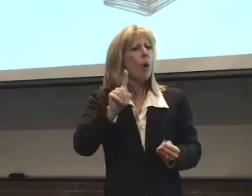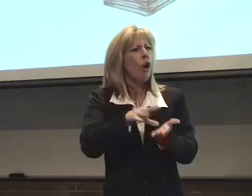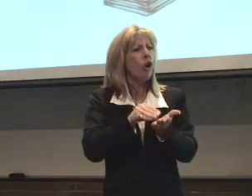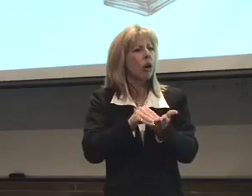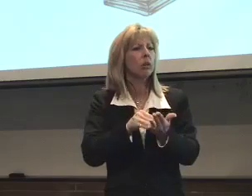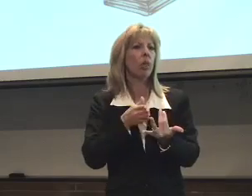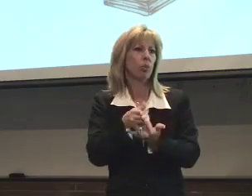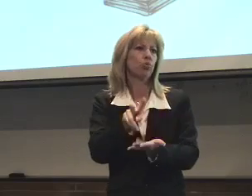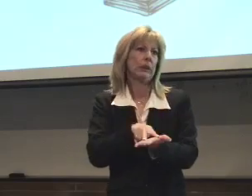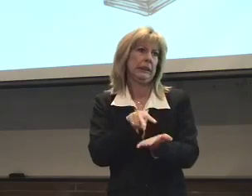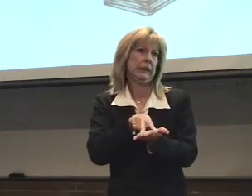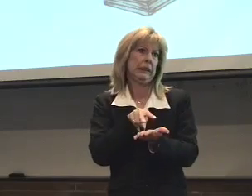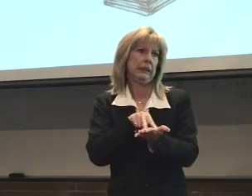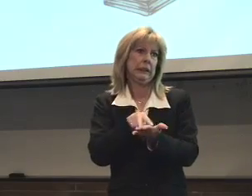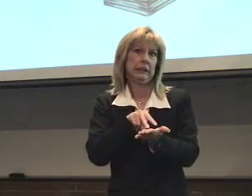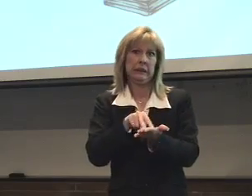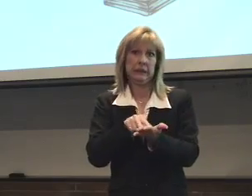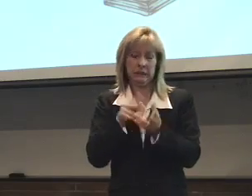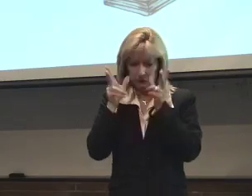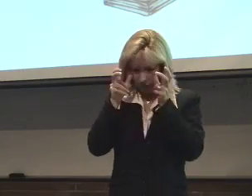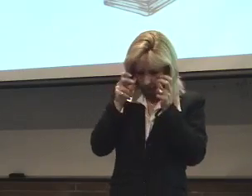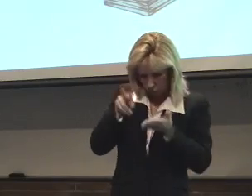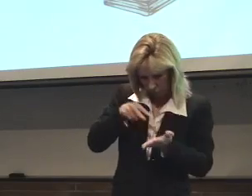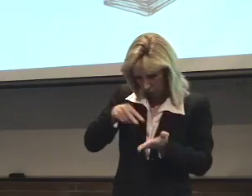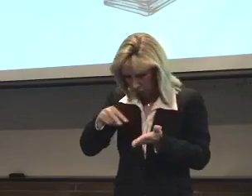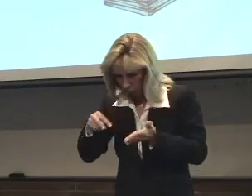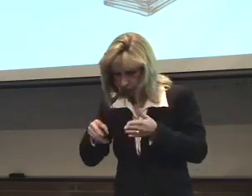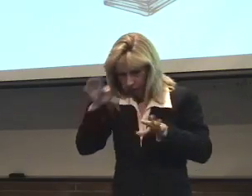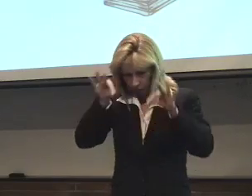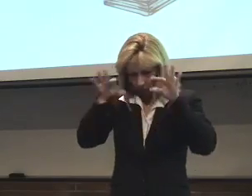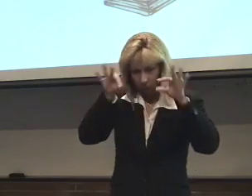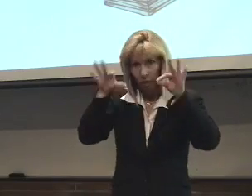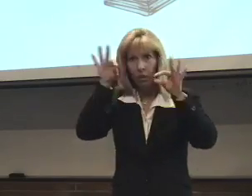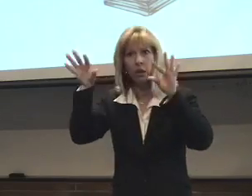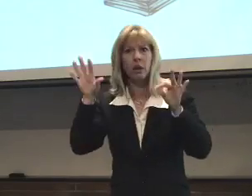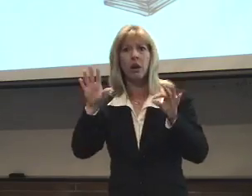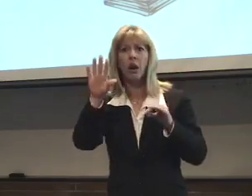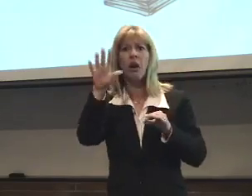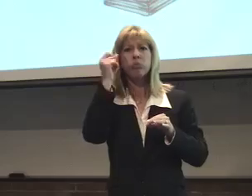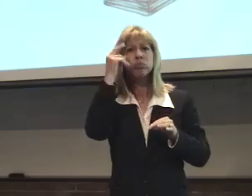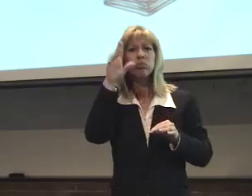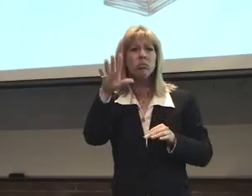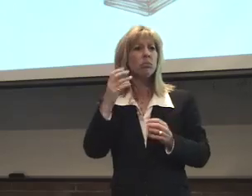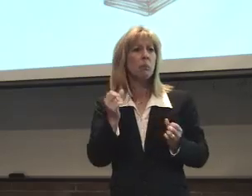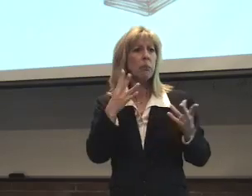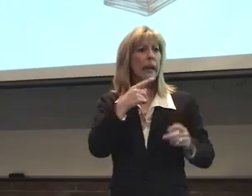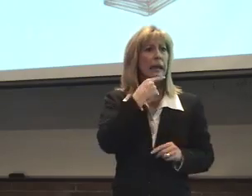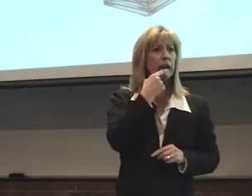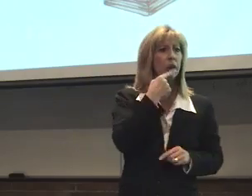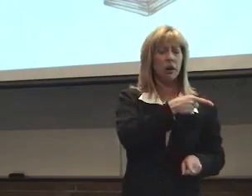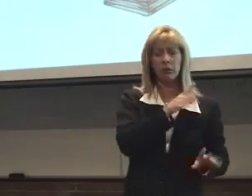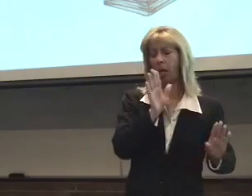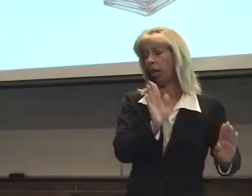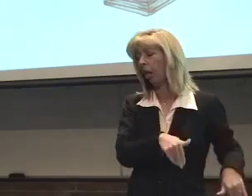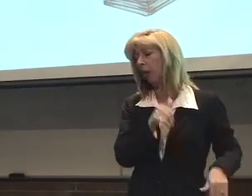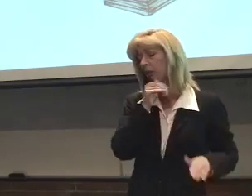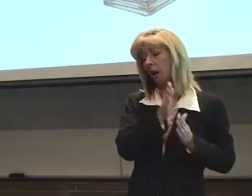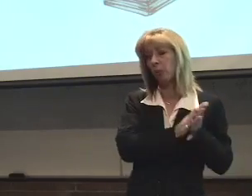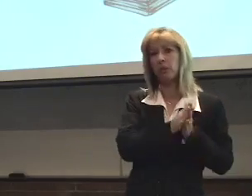many hearing and deaf hearing kids that don't want to read, that are not interested. Same thing with deaf kids, even more so, because many of